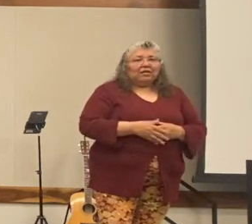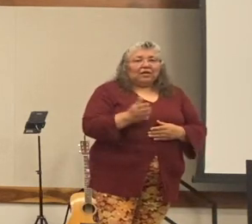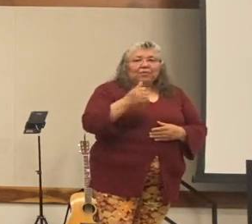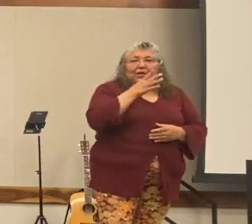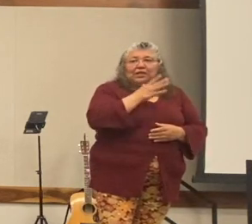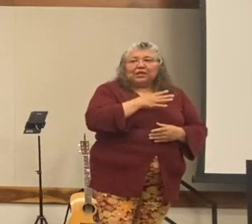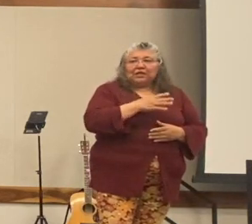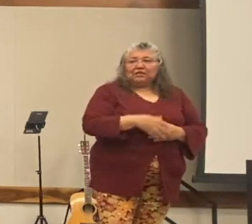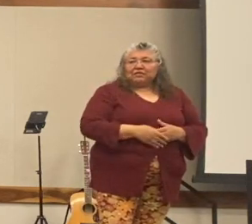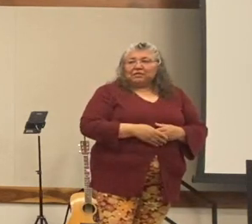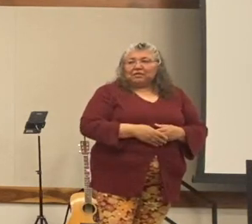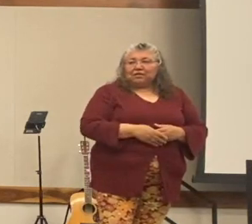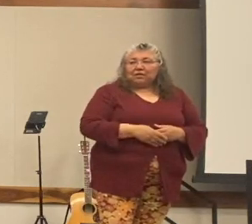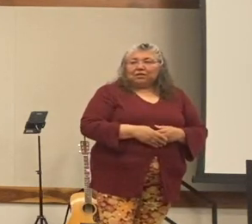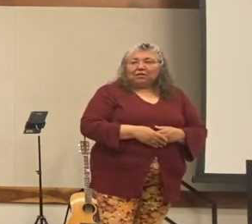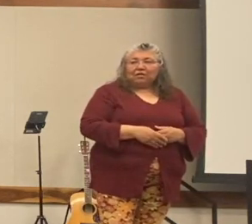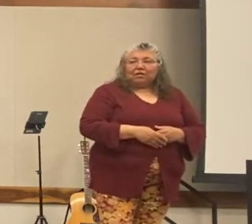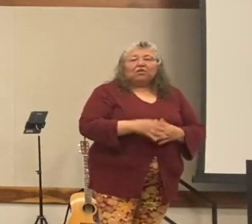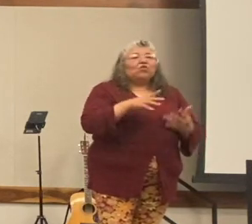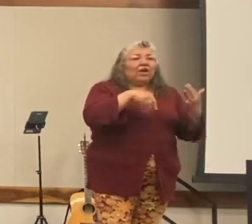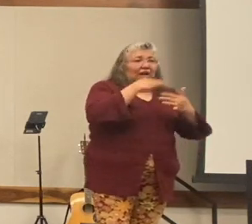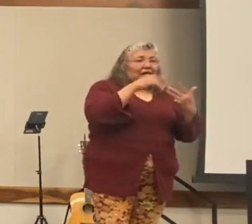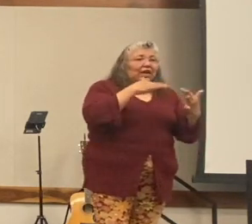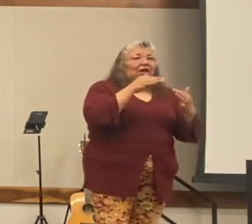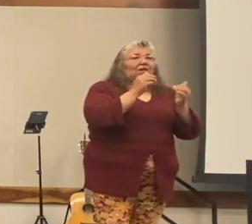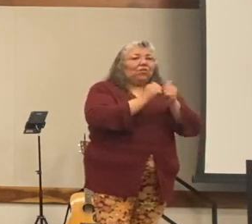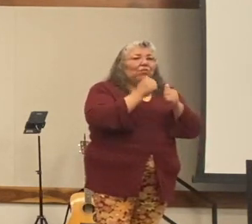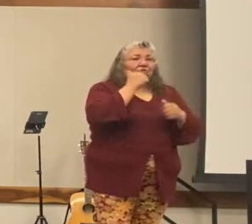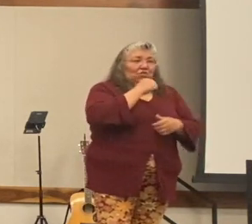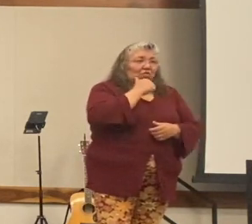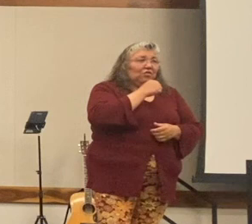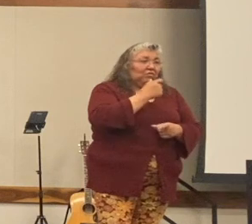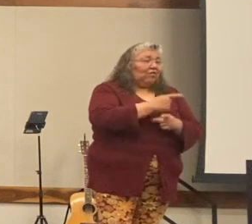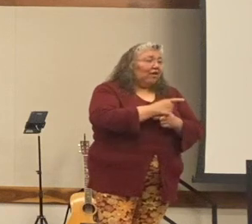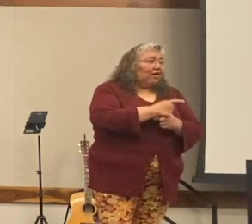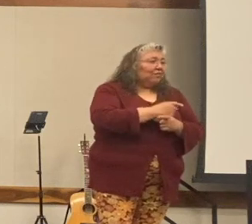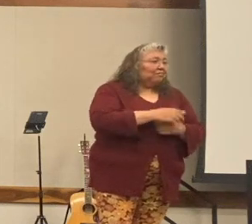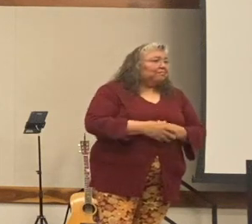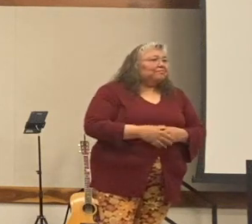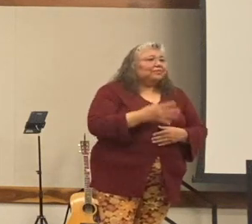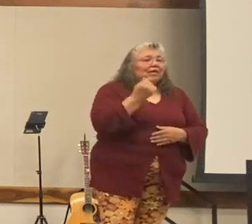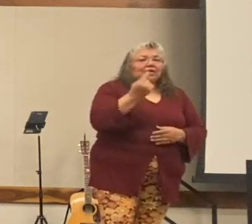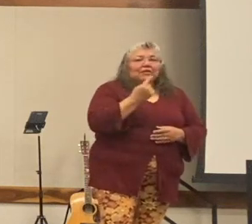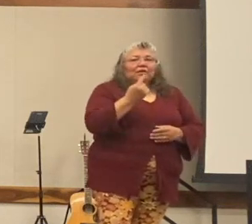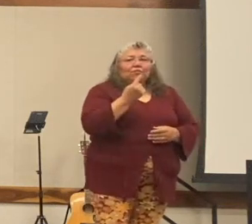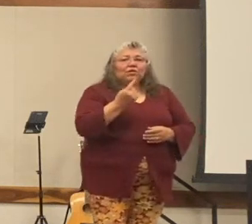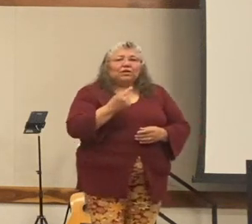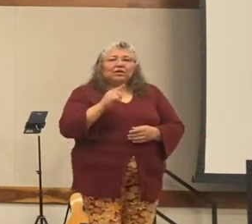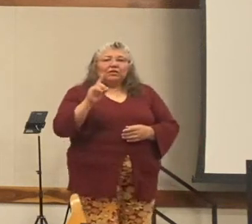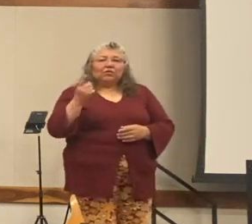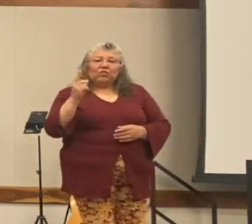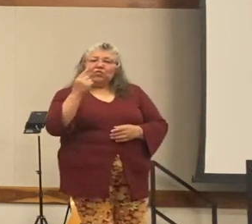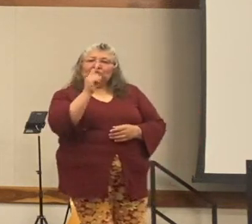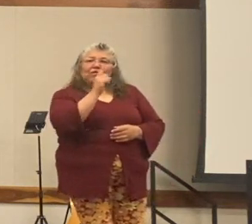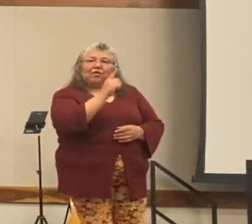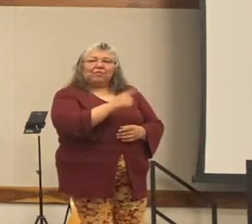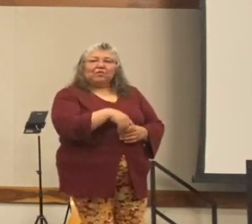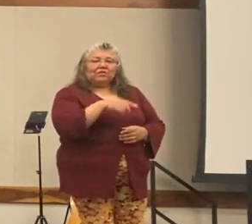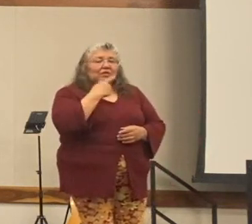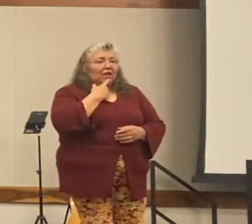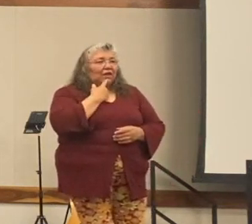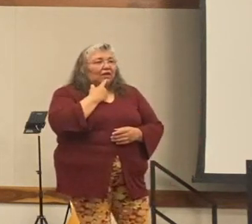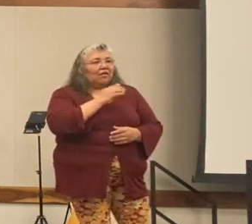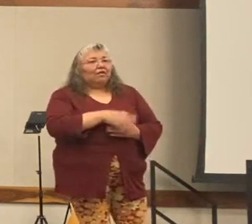on, ladies. Yes. You're hanging out with the girls, right? and some girl comes walking by, and all of a sudden you're